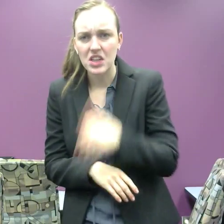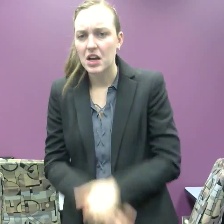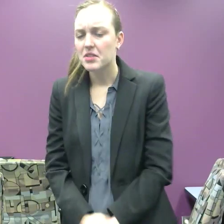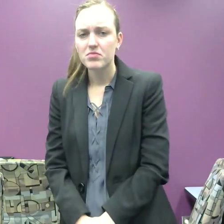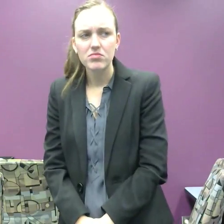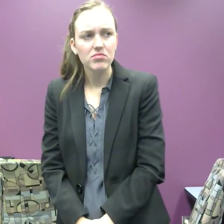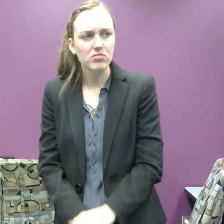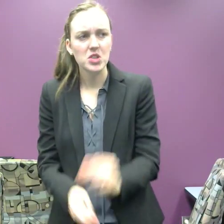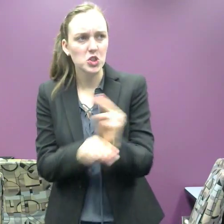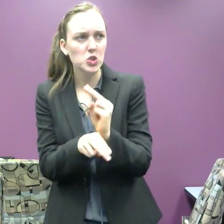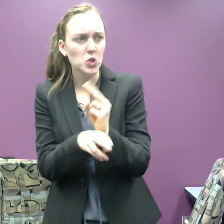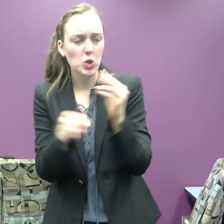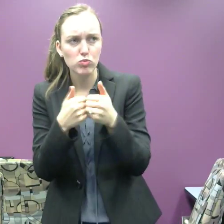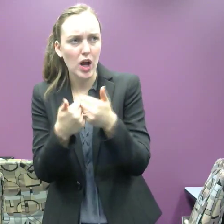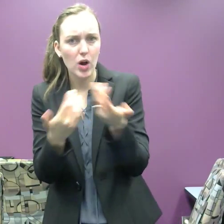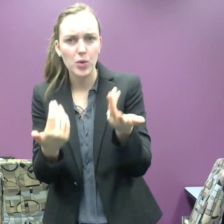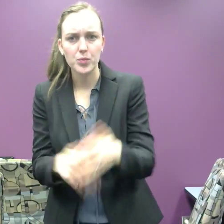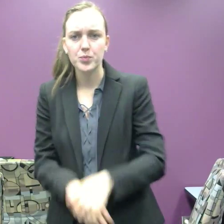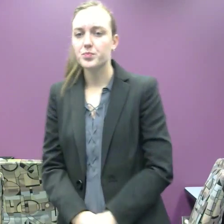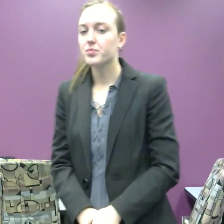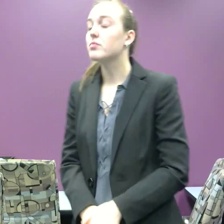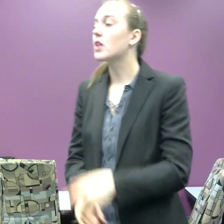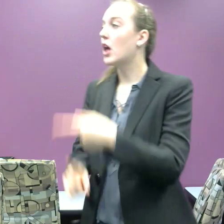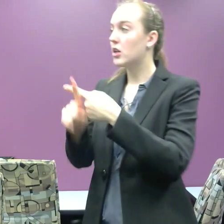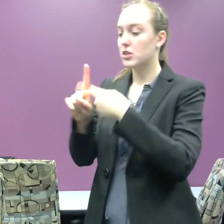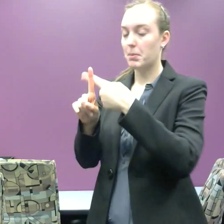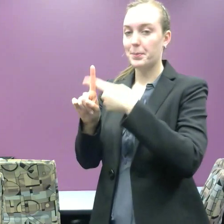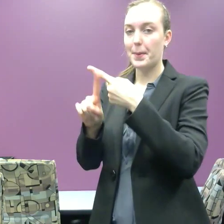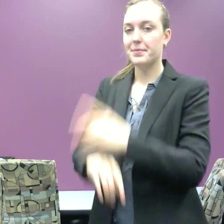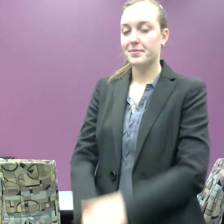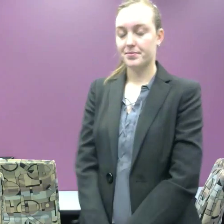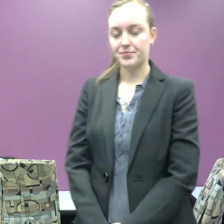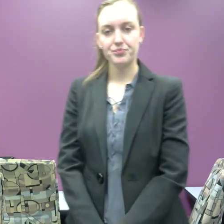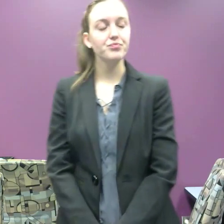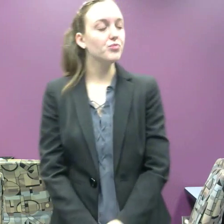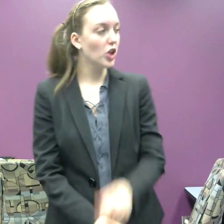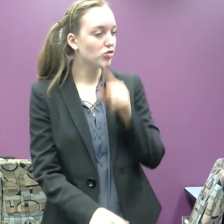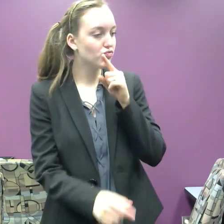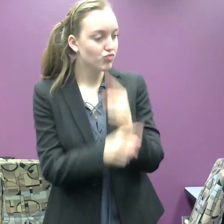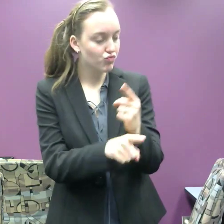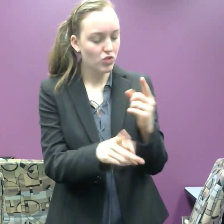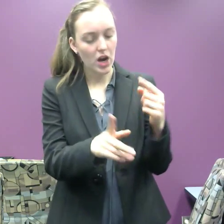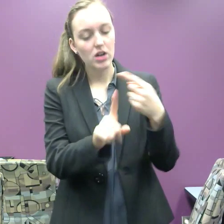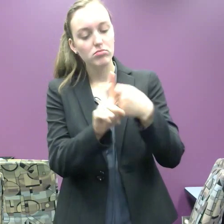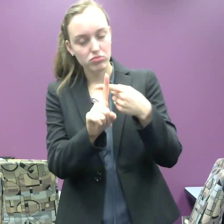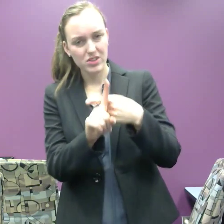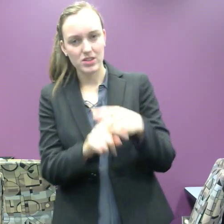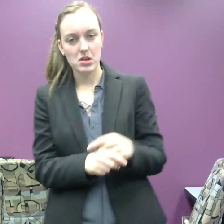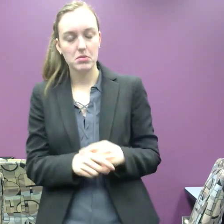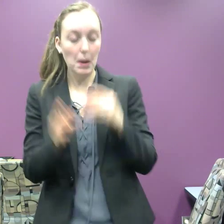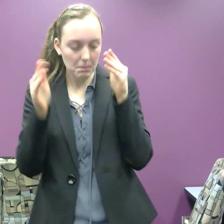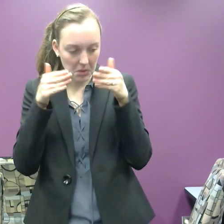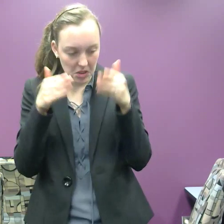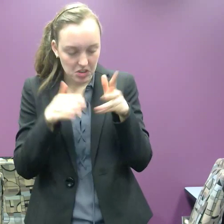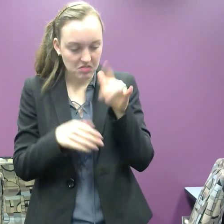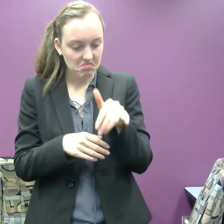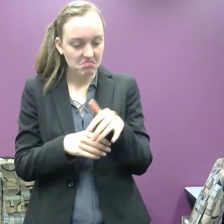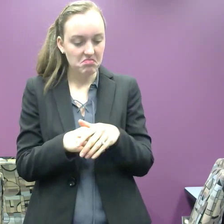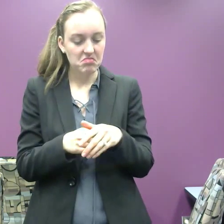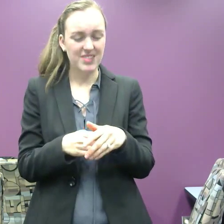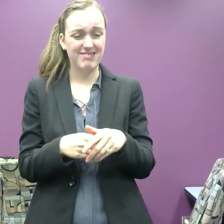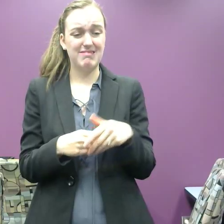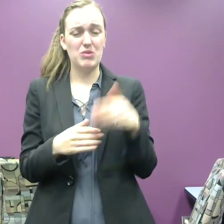that? Good? Exactly. And we're paying particular attention to that today because it's pretty